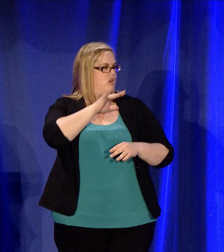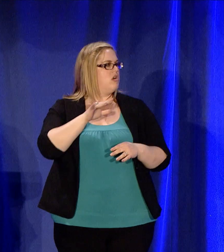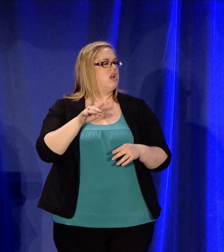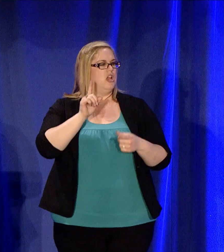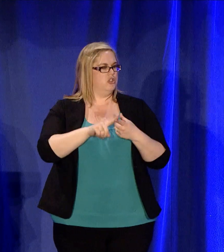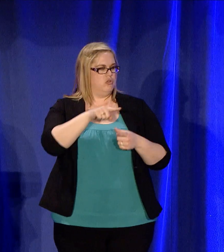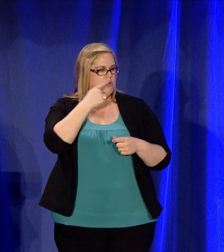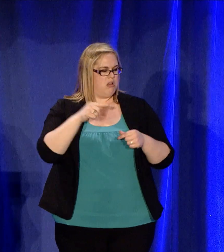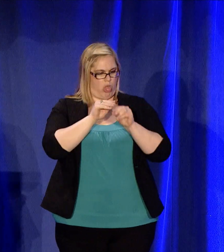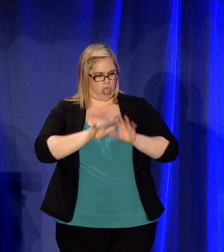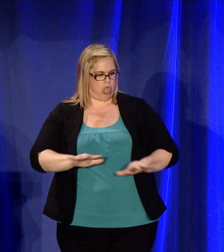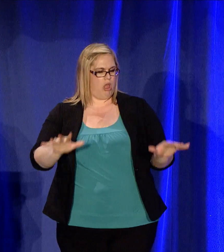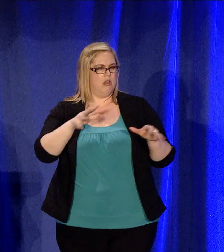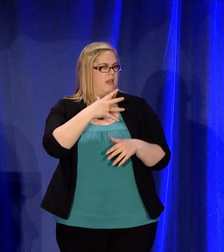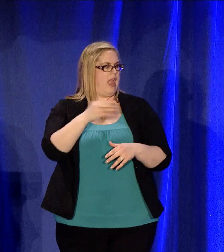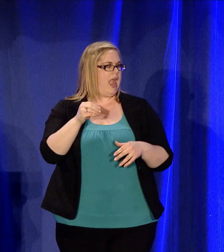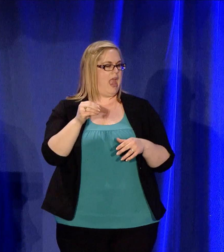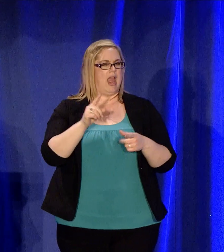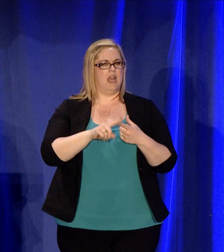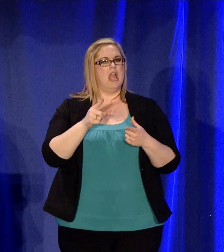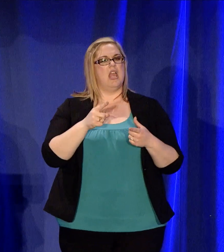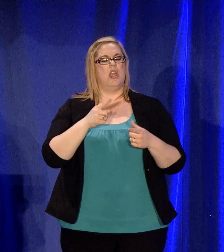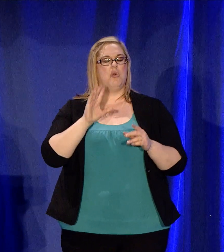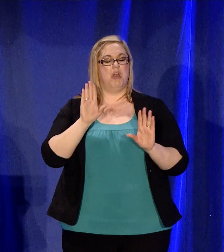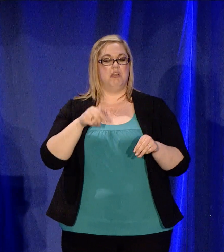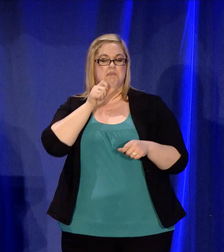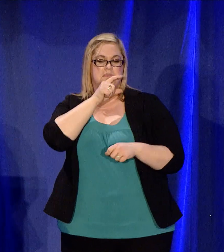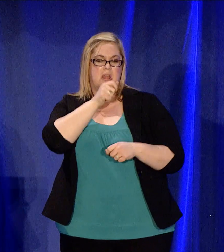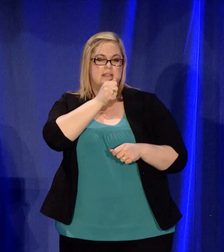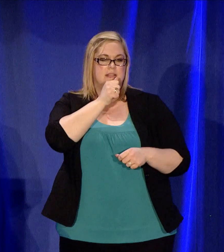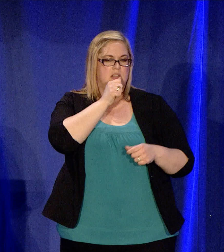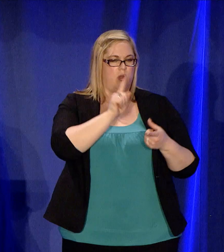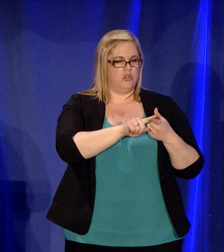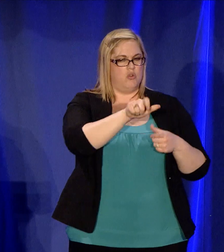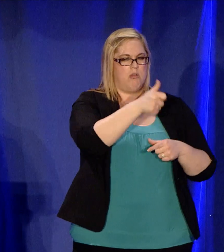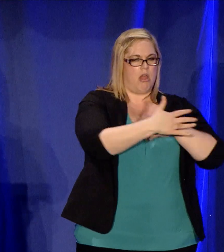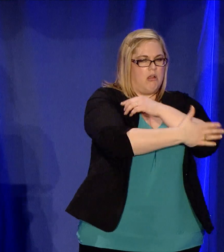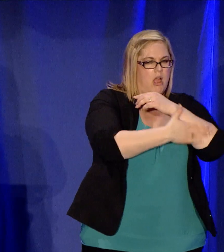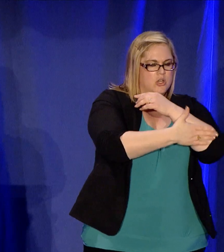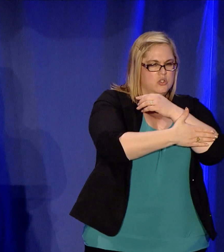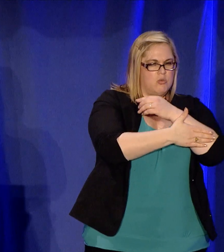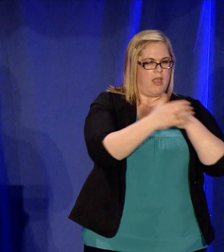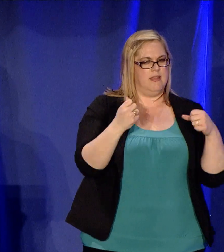cars less efficient, when he would betray American global leadership in the fight against